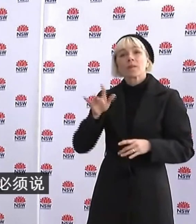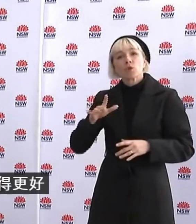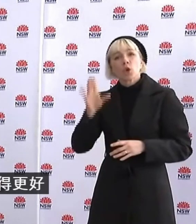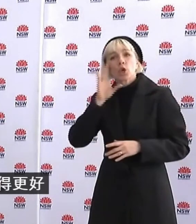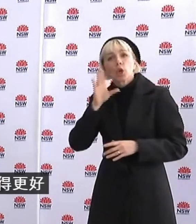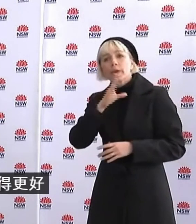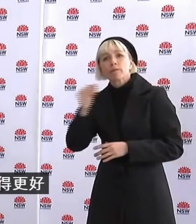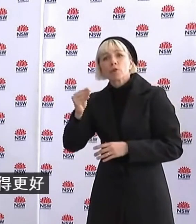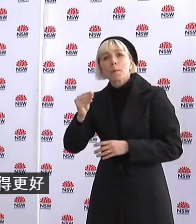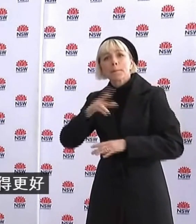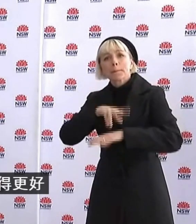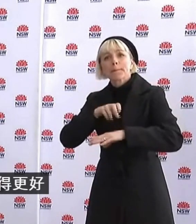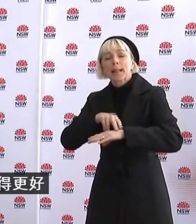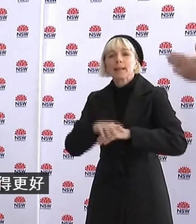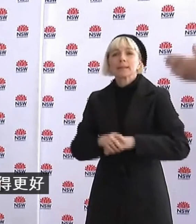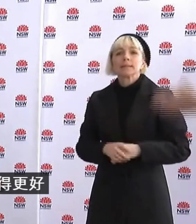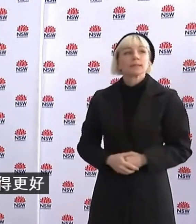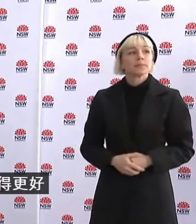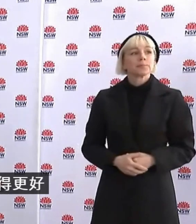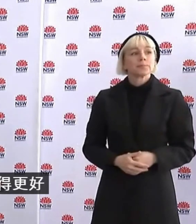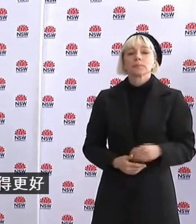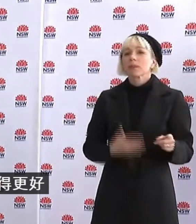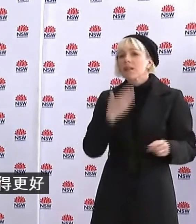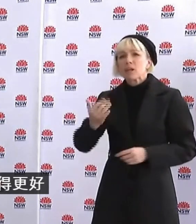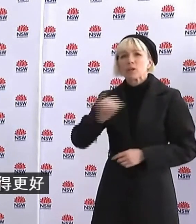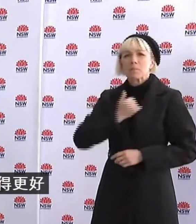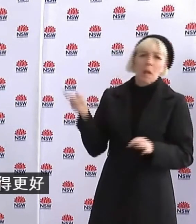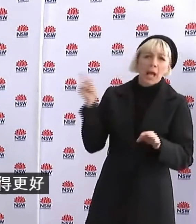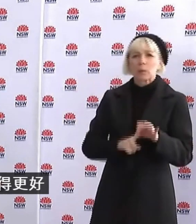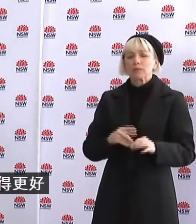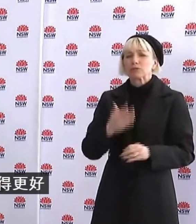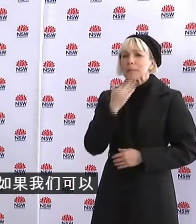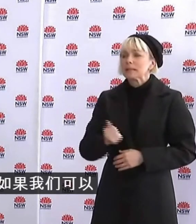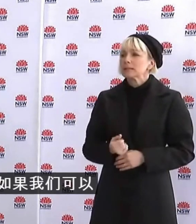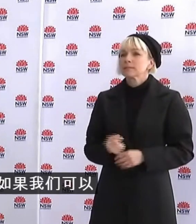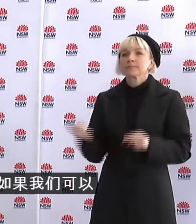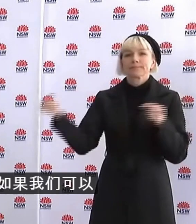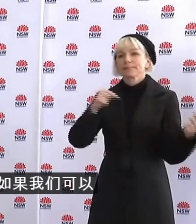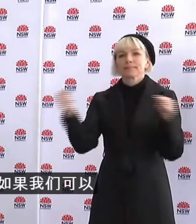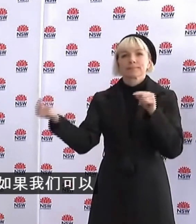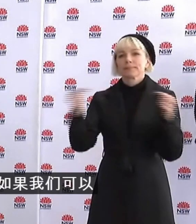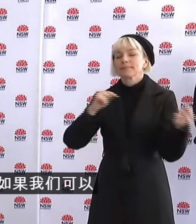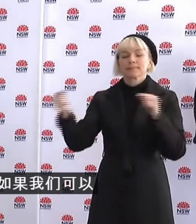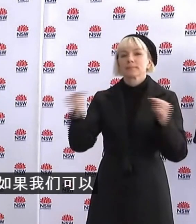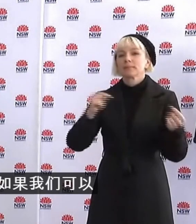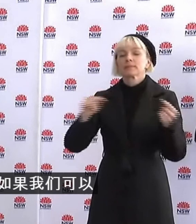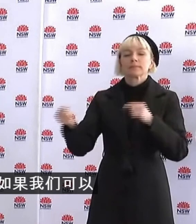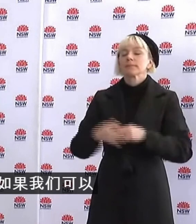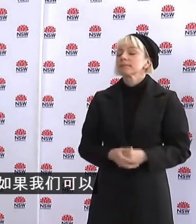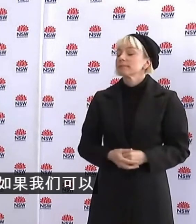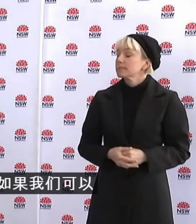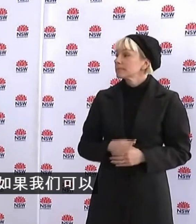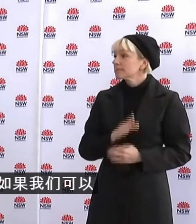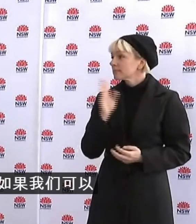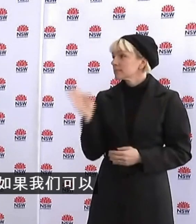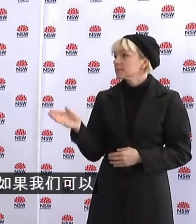I've got to say, right now, Kiss is doing a lot better job on that. Can I ask you about Sarah. bubbles, please? Minister, an important question. Sarah. A